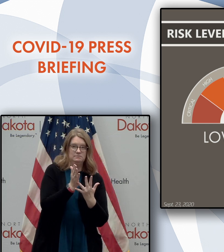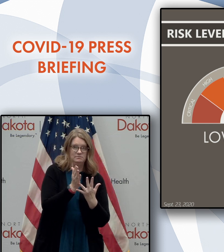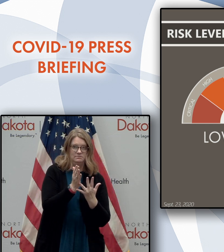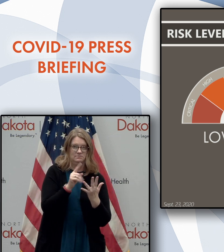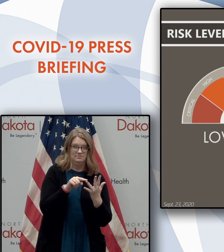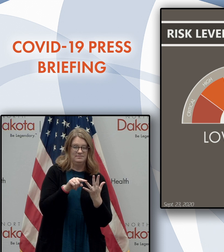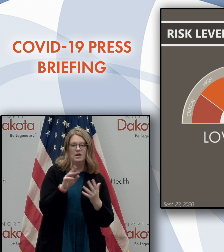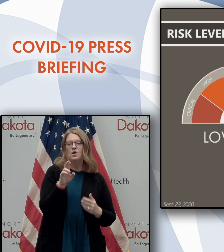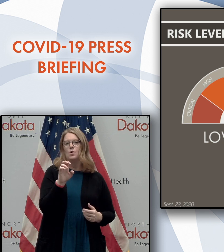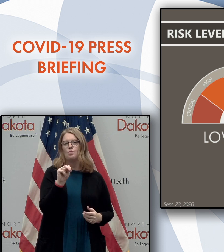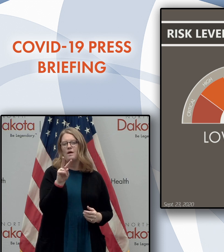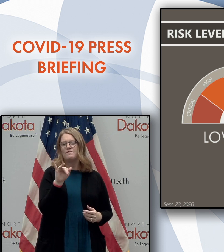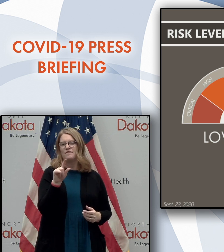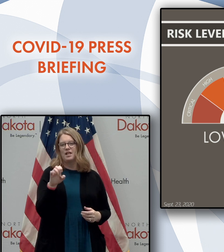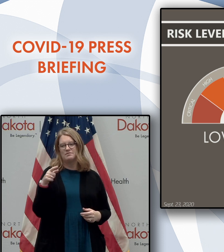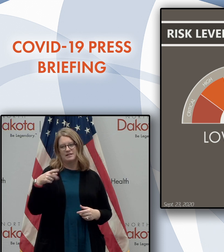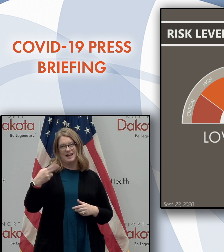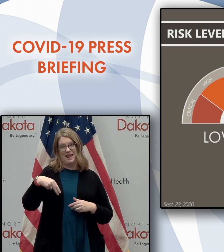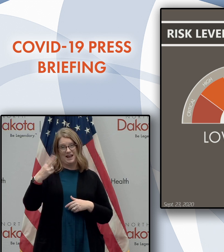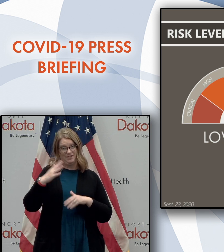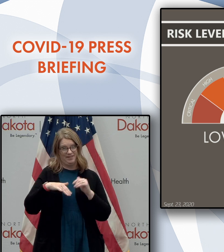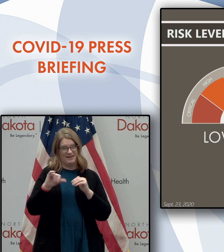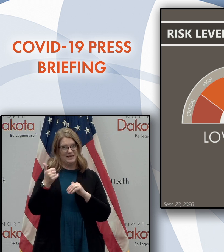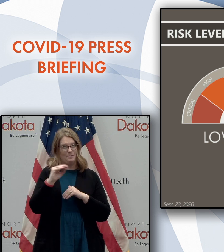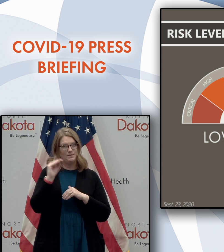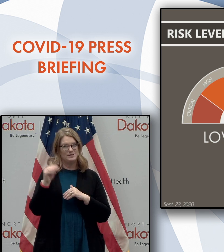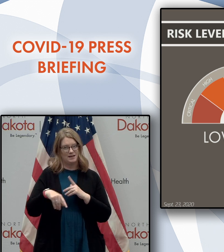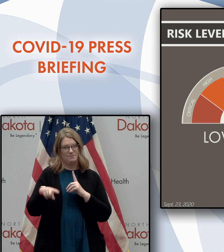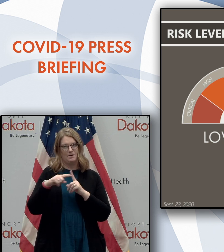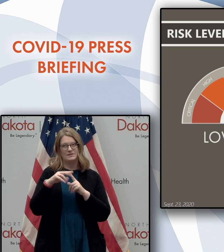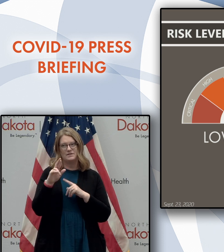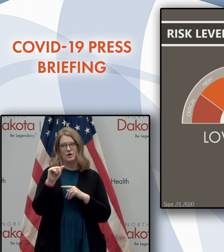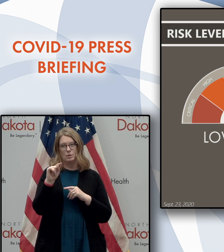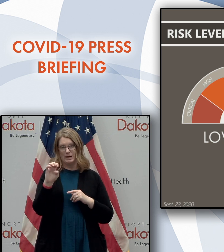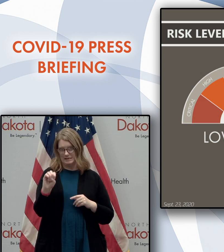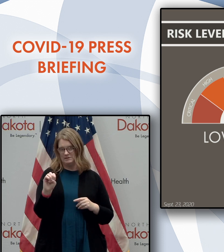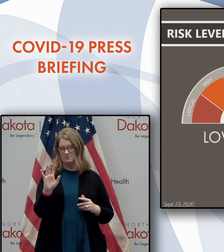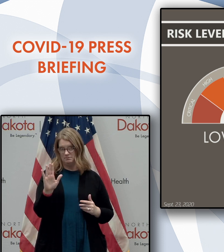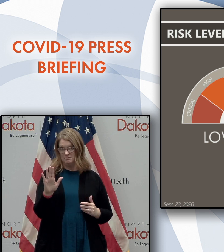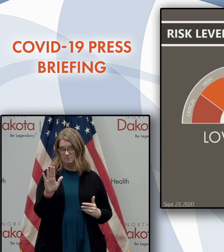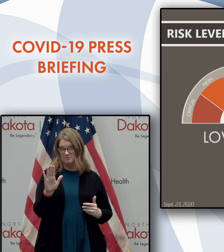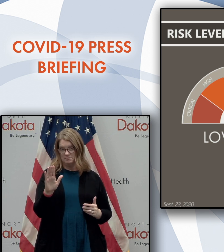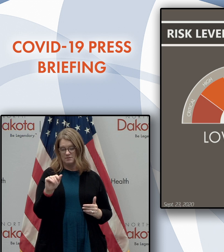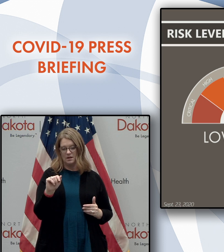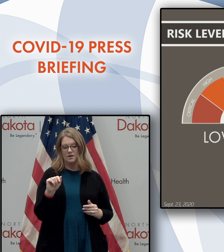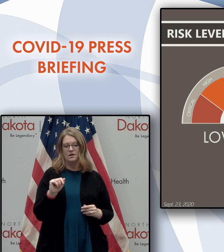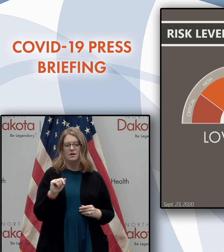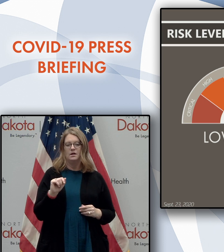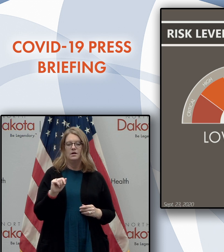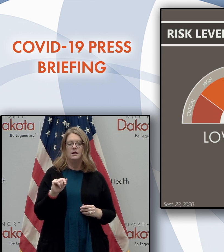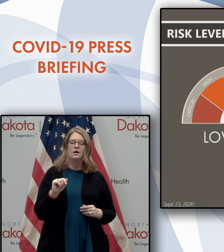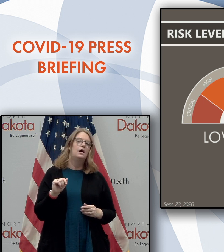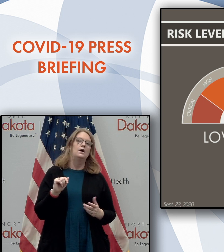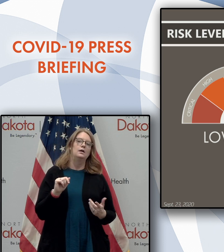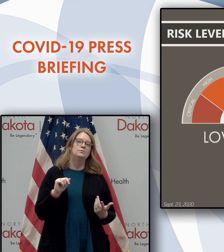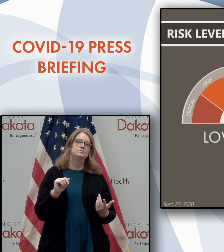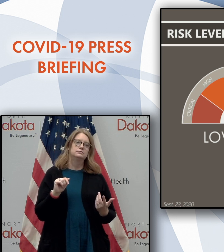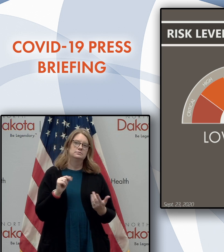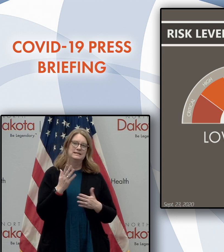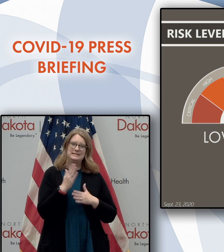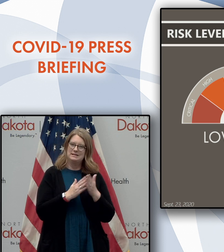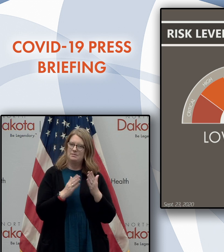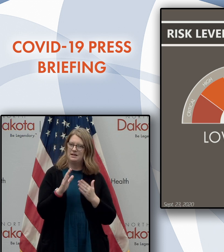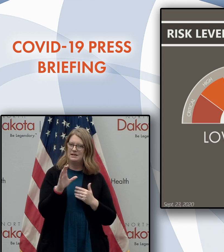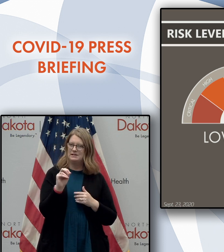counties that had a higher than 10% positivity rate. But again, we're not overly concerned because some of